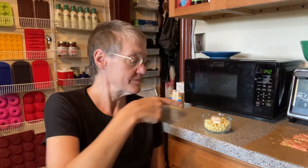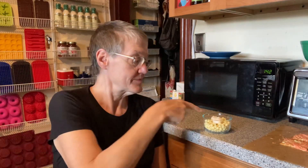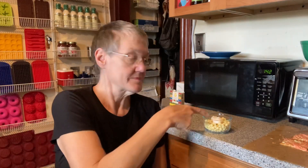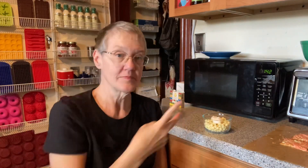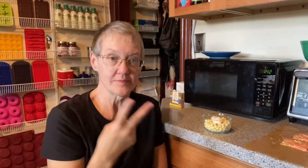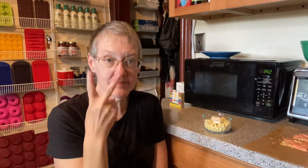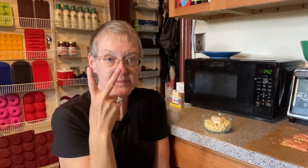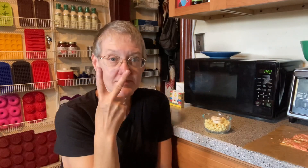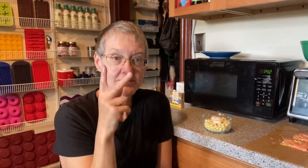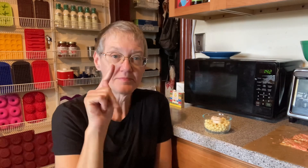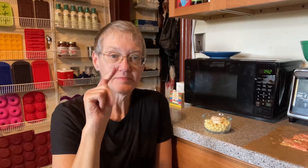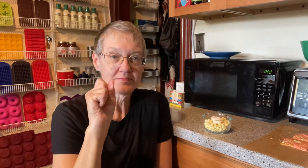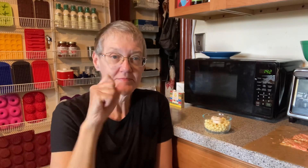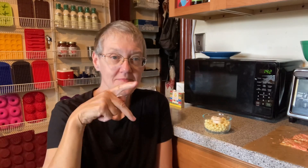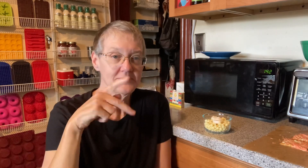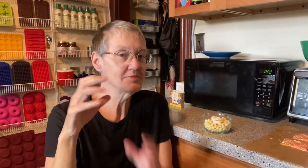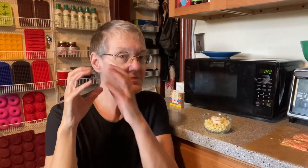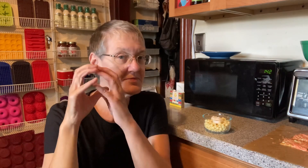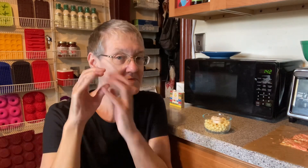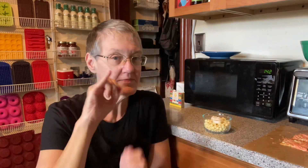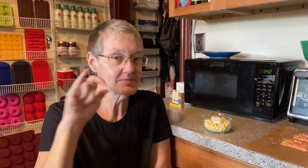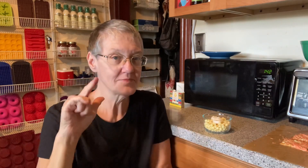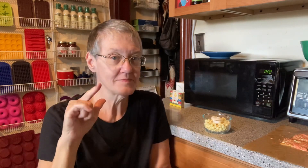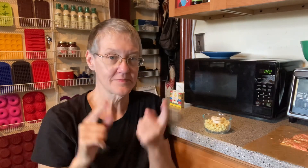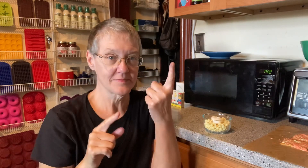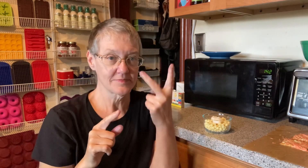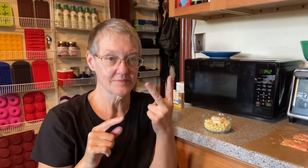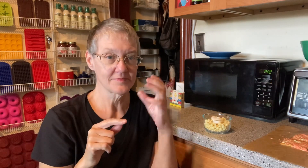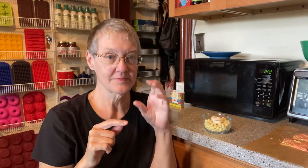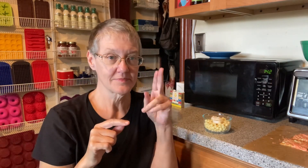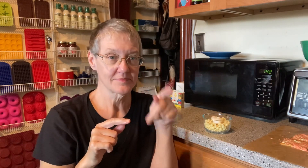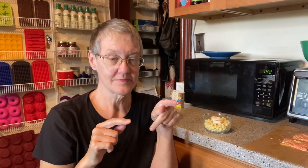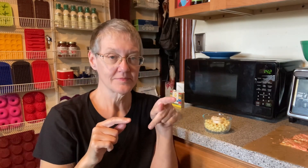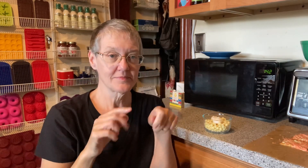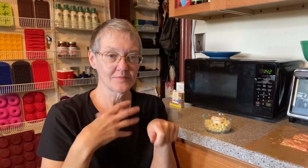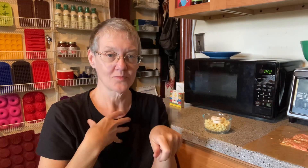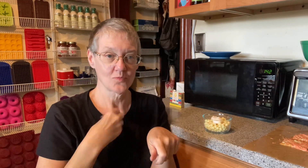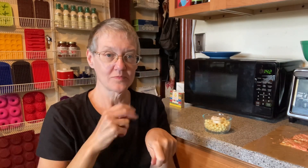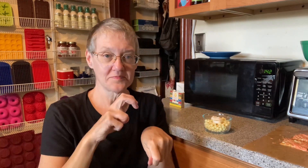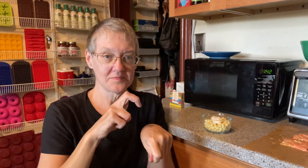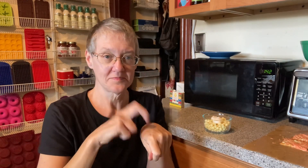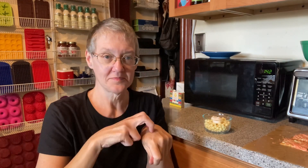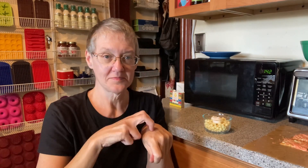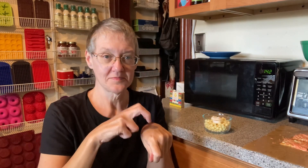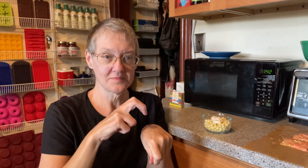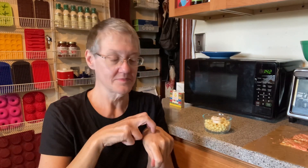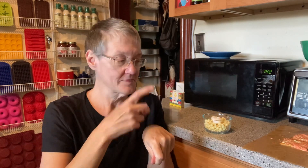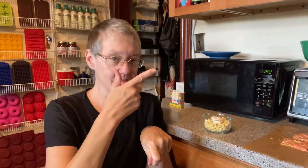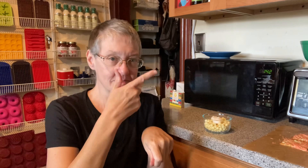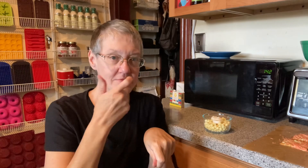Now for the purple, I put 2 teaspoons of coconut oil for half a cup of white chips,